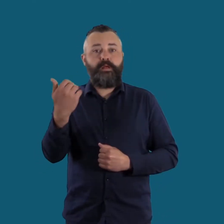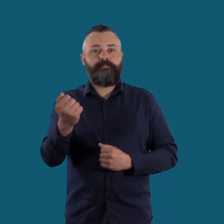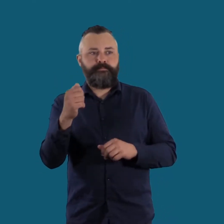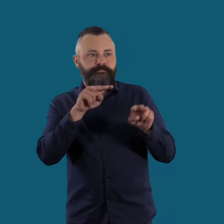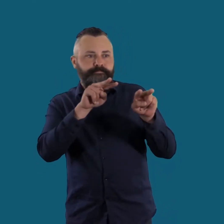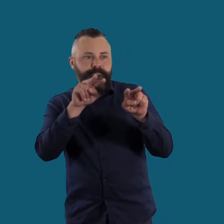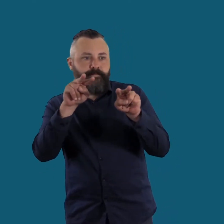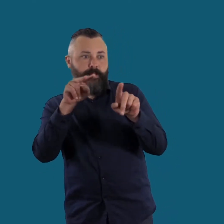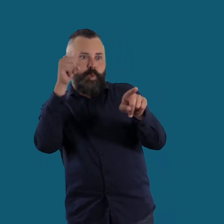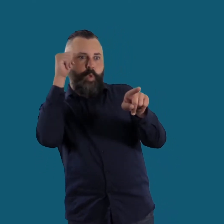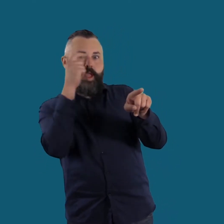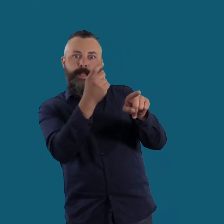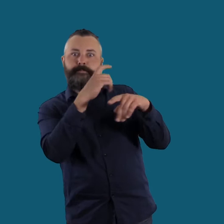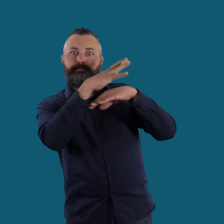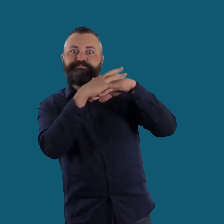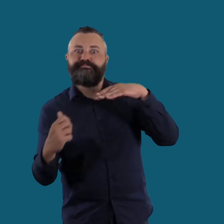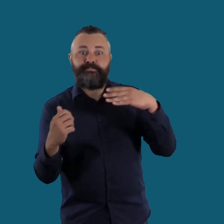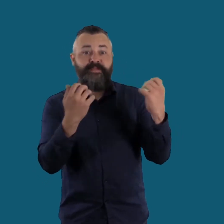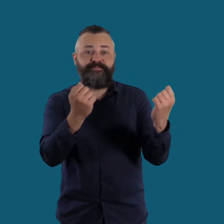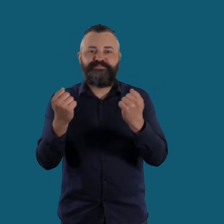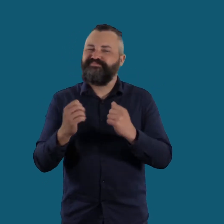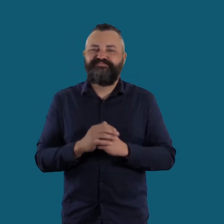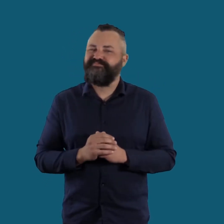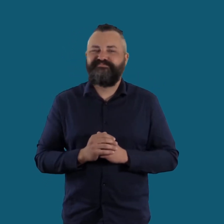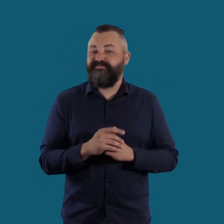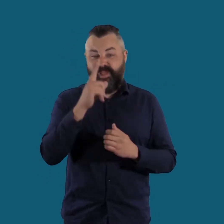Landslides can happen in very localised areas any time without warning.